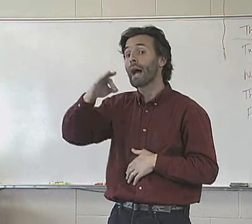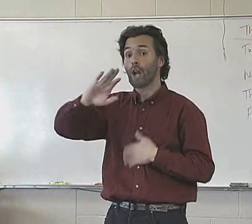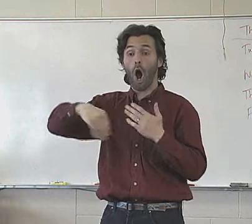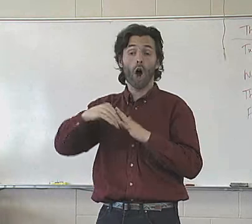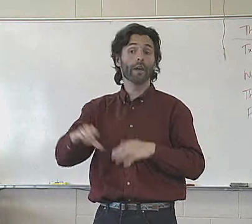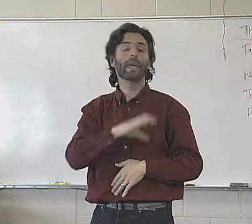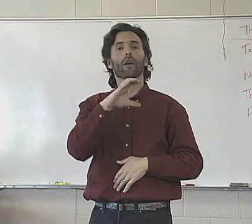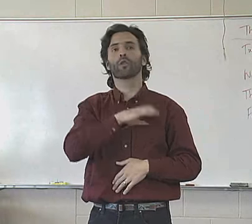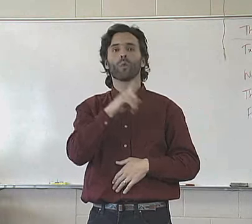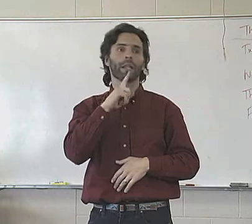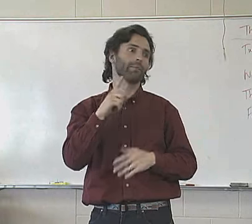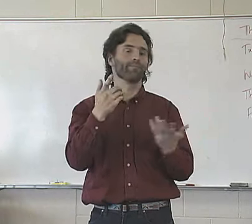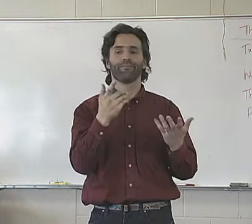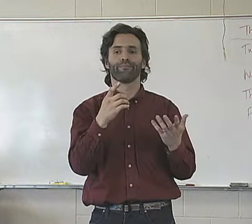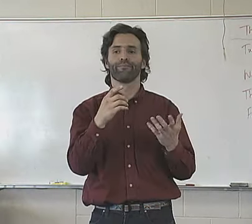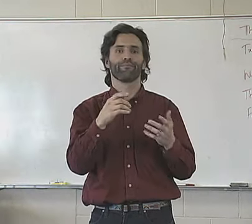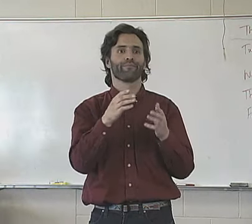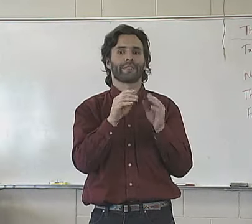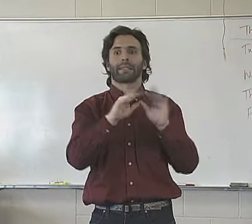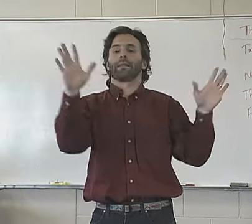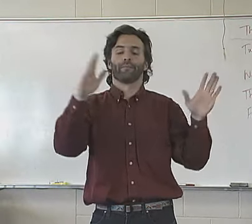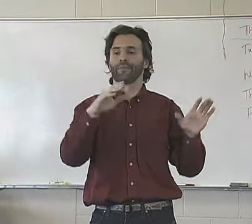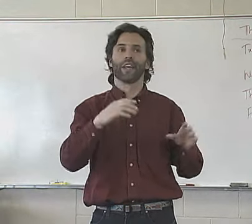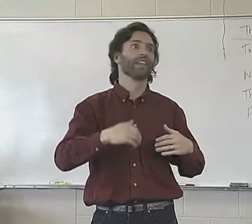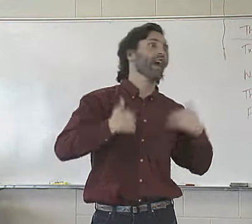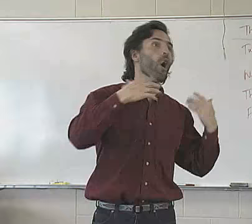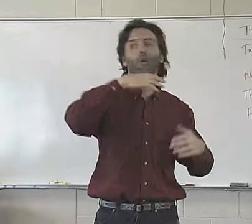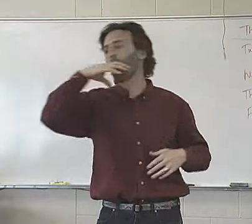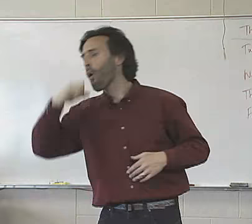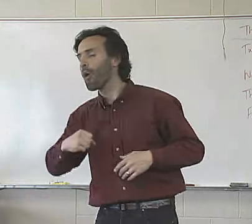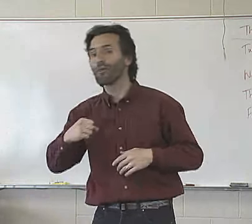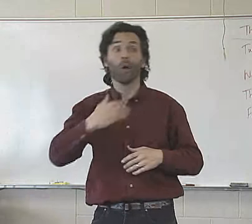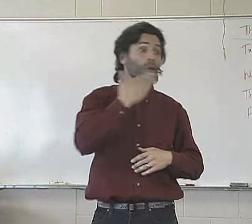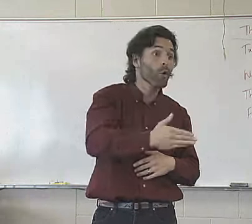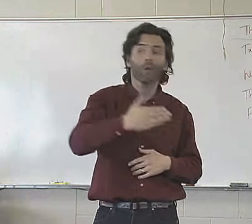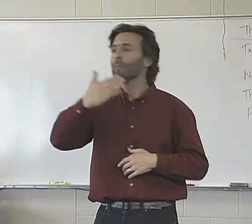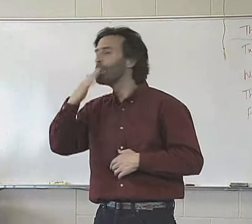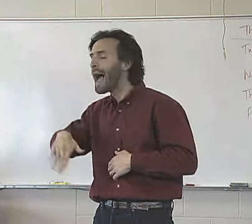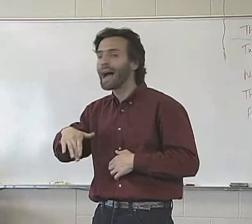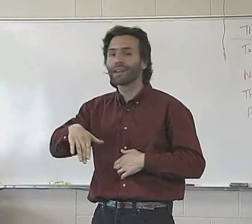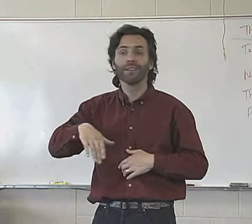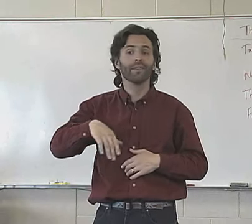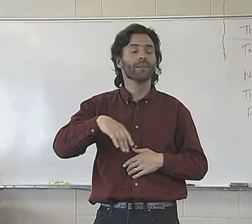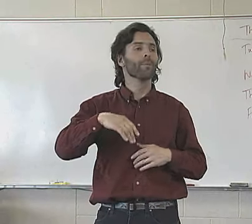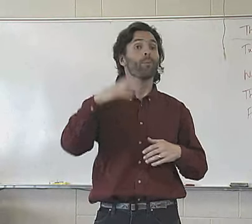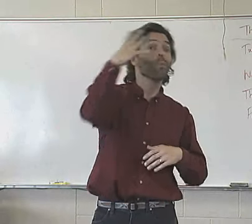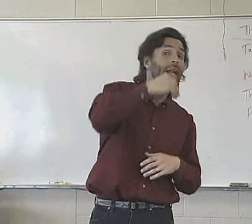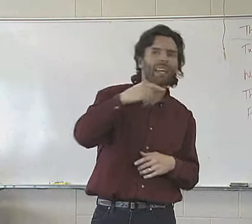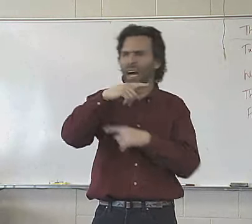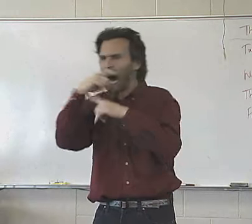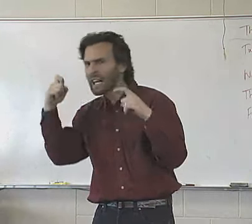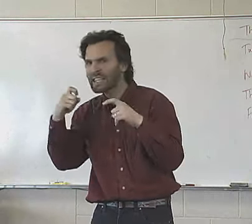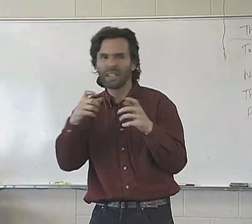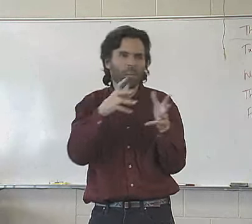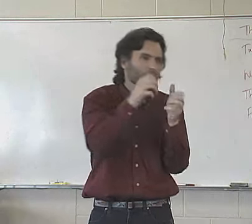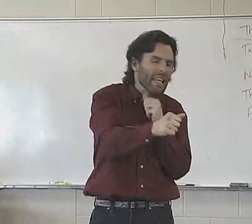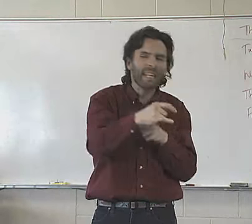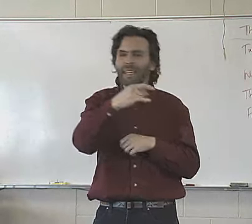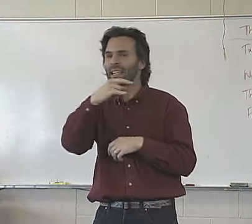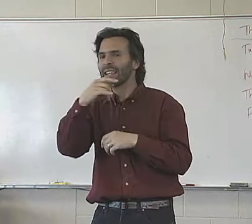You're either young or you're old, you're good or you're bad, you're pretty or you're ugly, you're mean or kind, you know, you're either generous